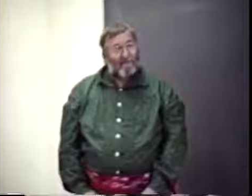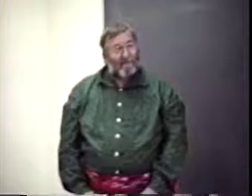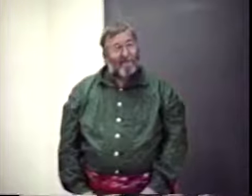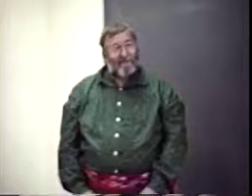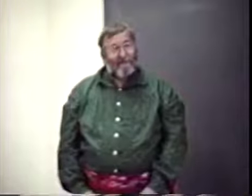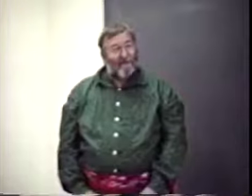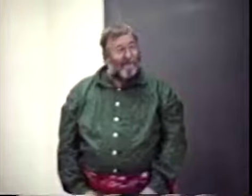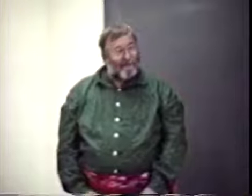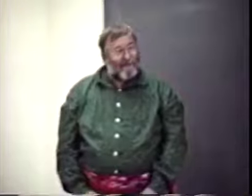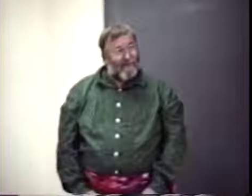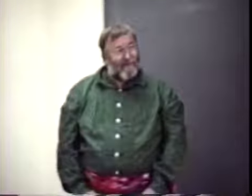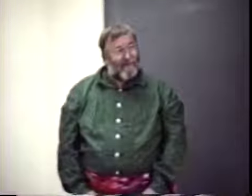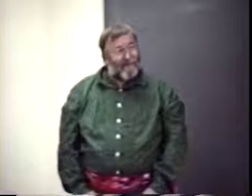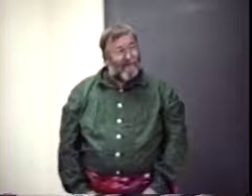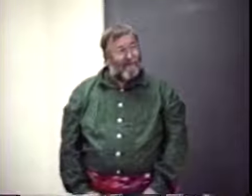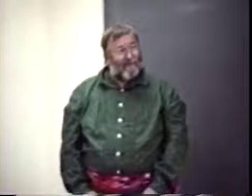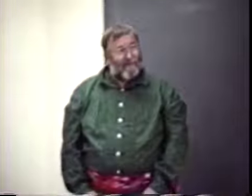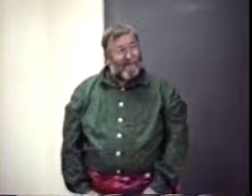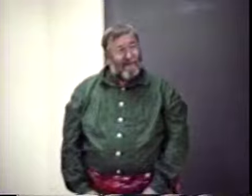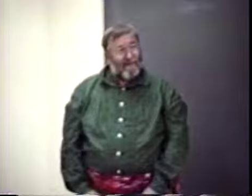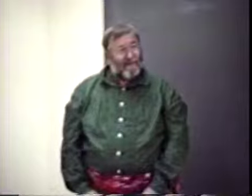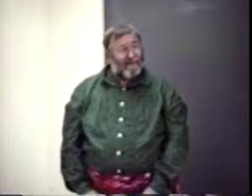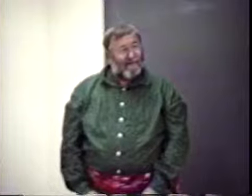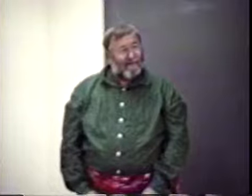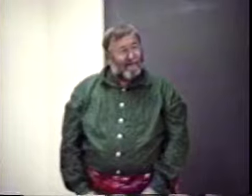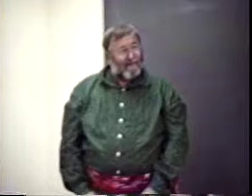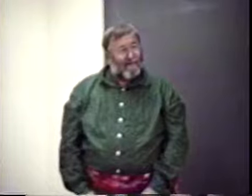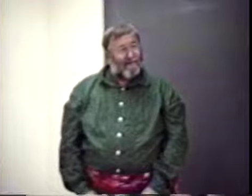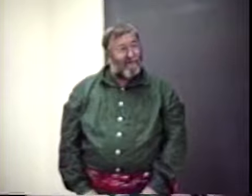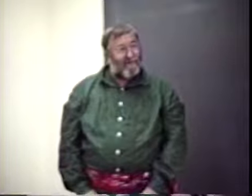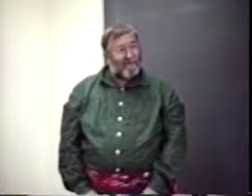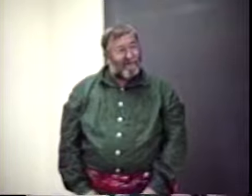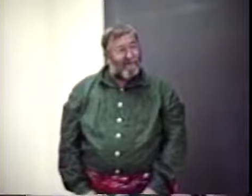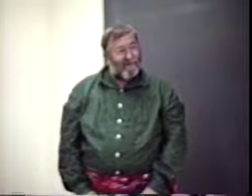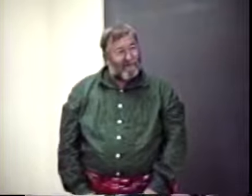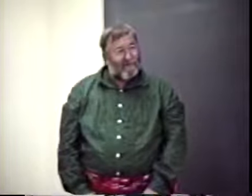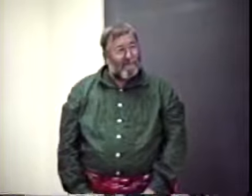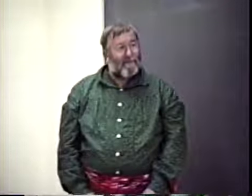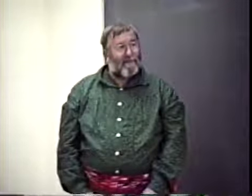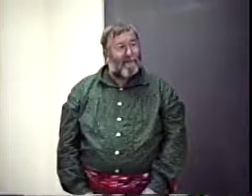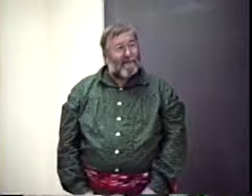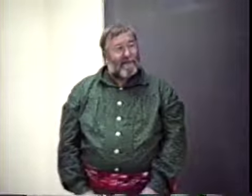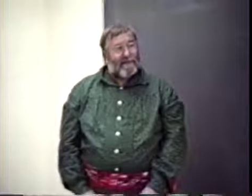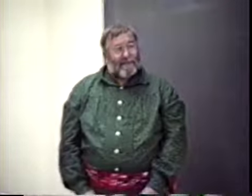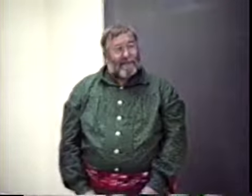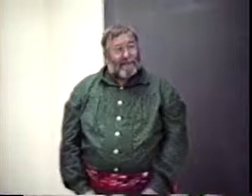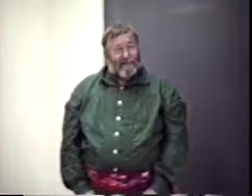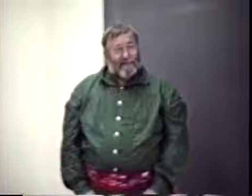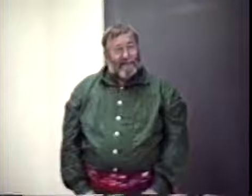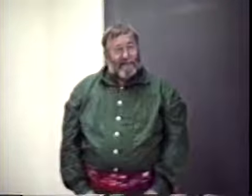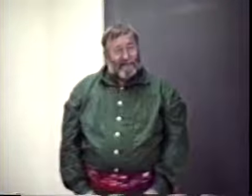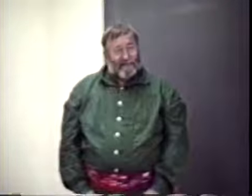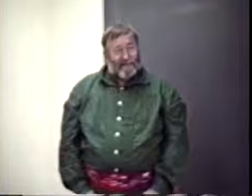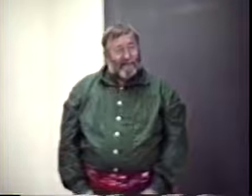develop this rendezvous site here, the Heritage Center to go along with it, we'll be incorporating, I think, into